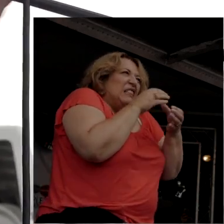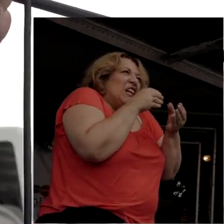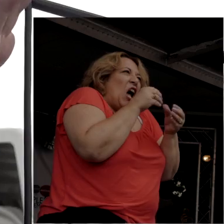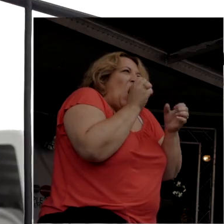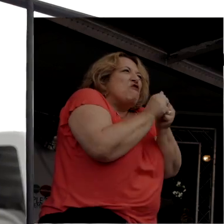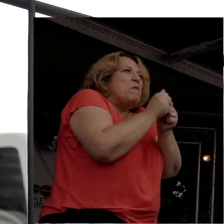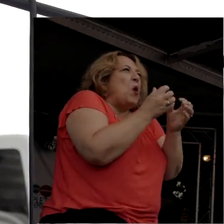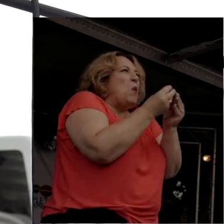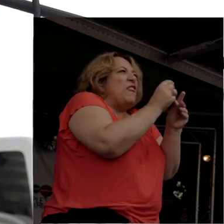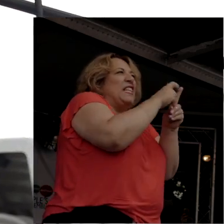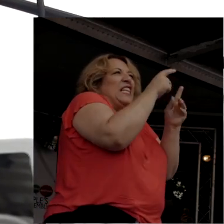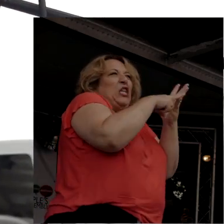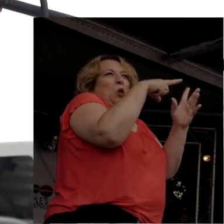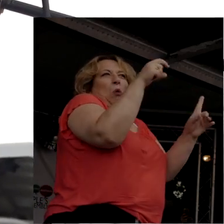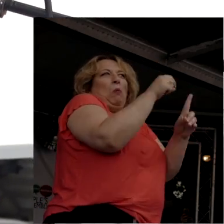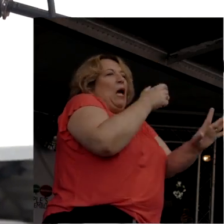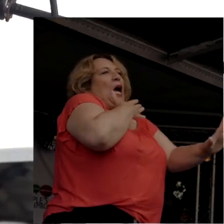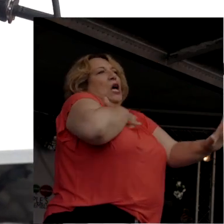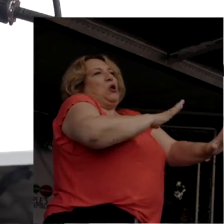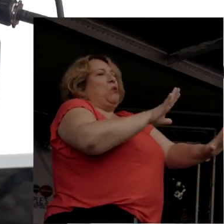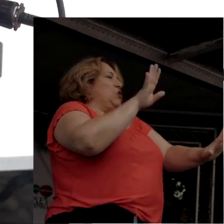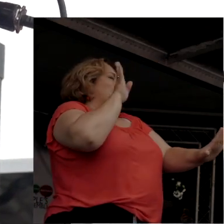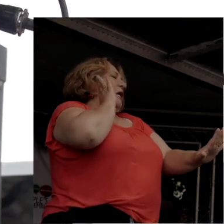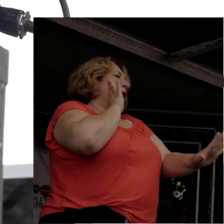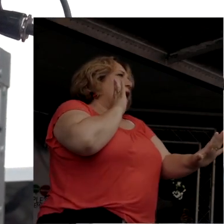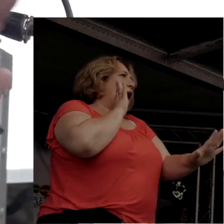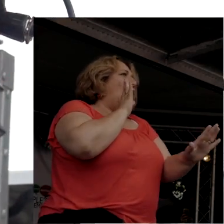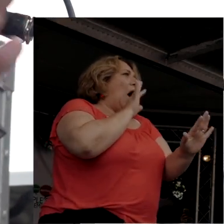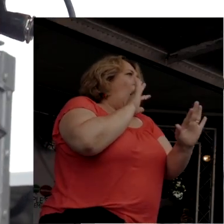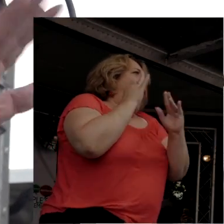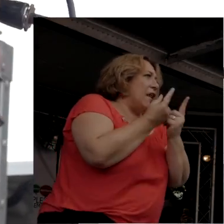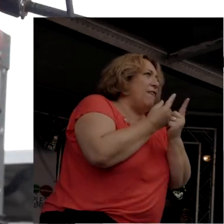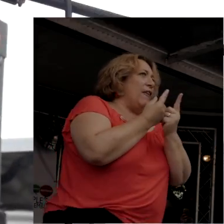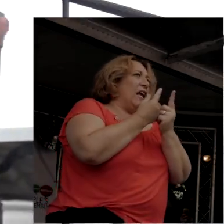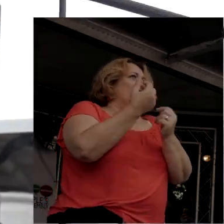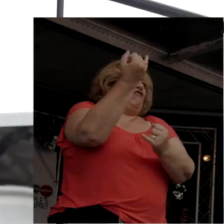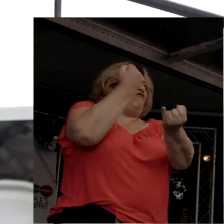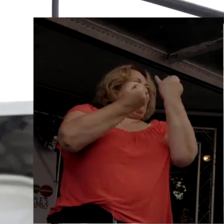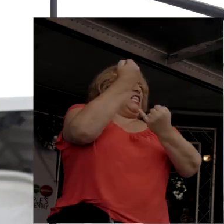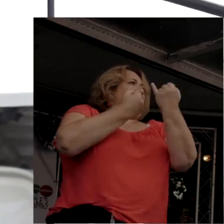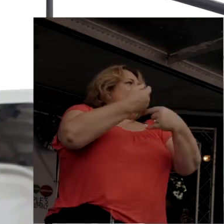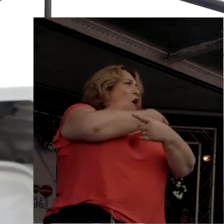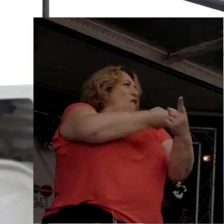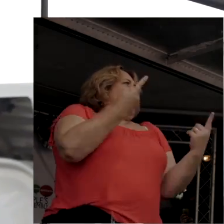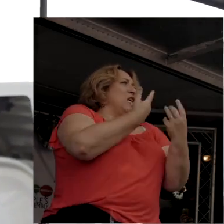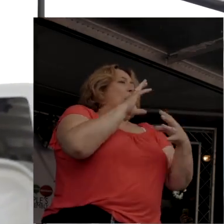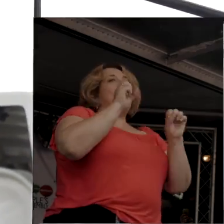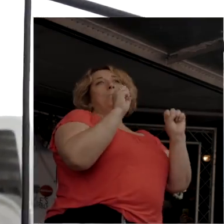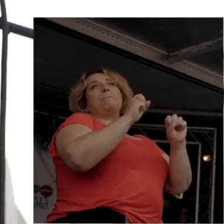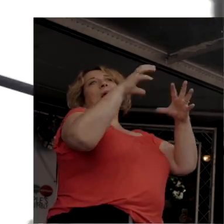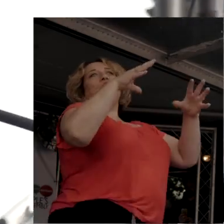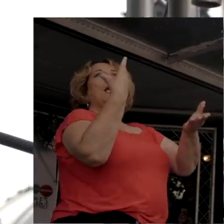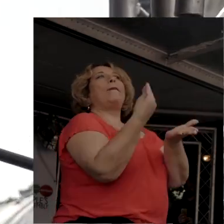I tell you, I don't want to hear any more criticisms of us about magic money trees anymore, because there's